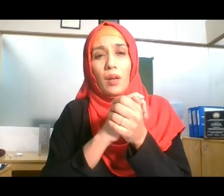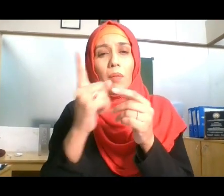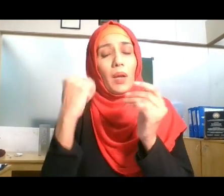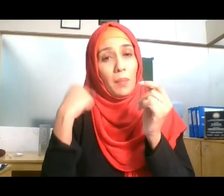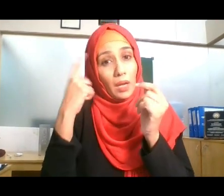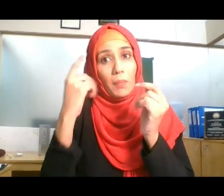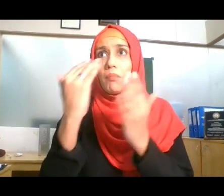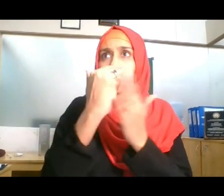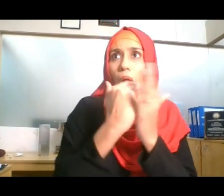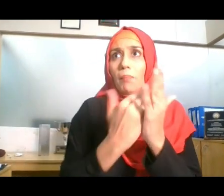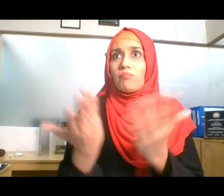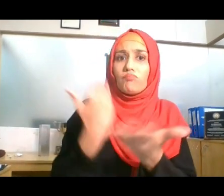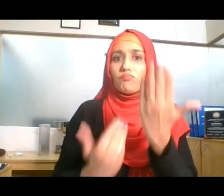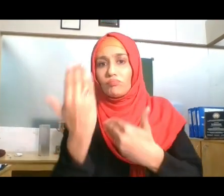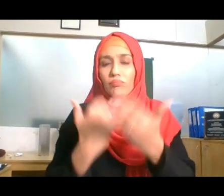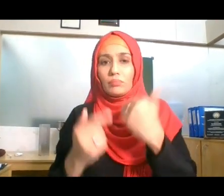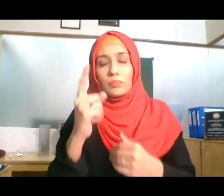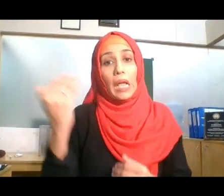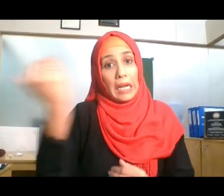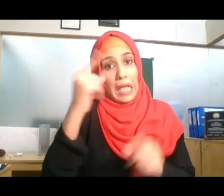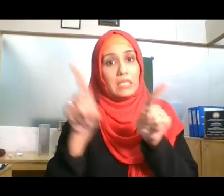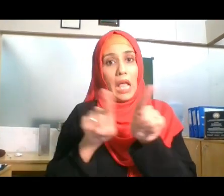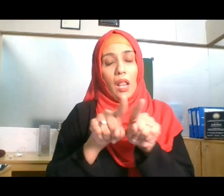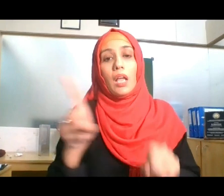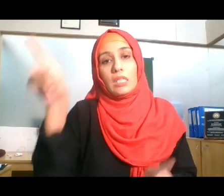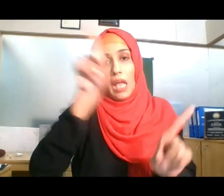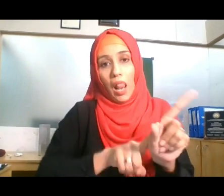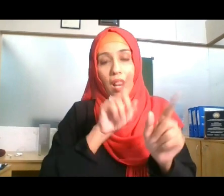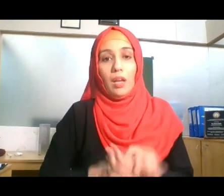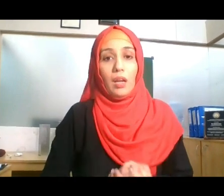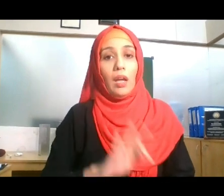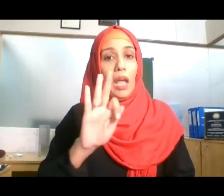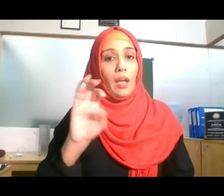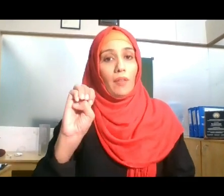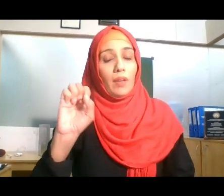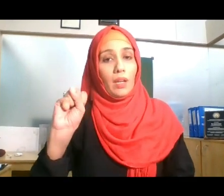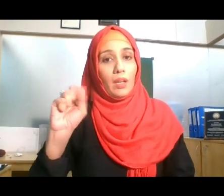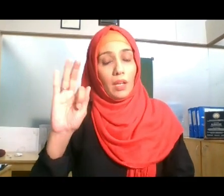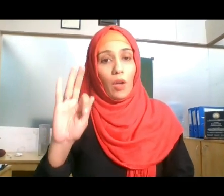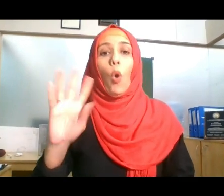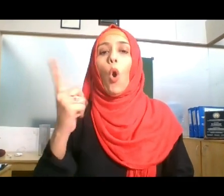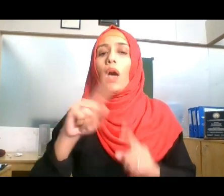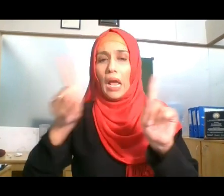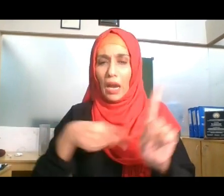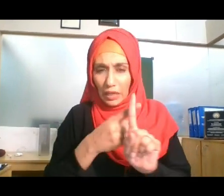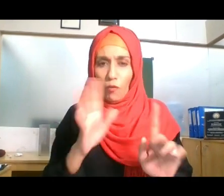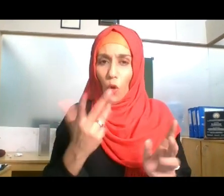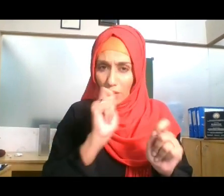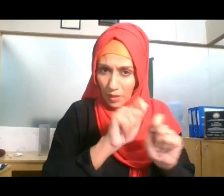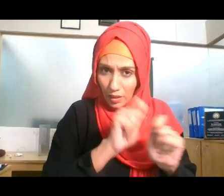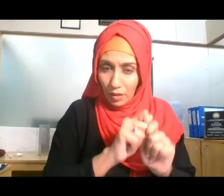coming up in the new year, and FESF will be hosting site events and other